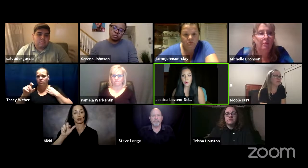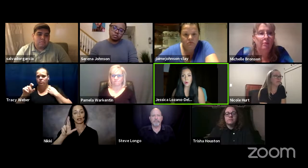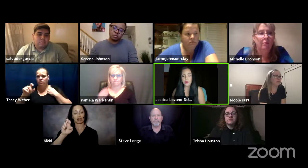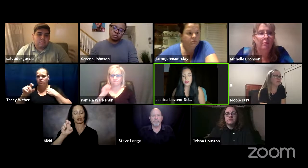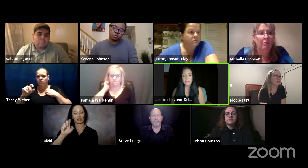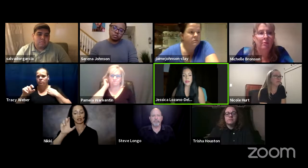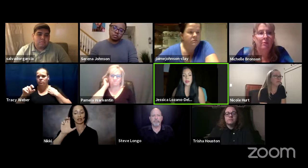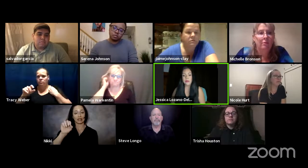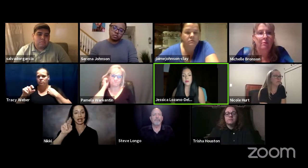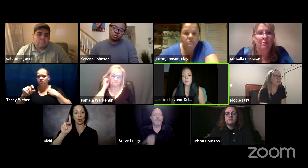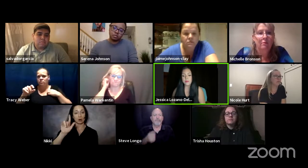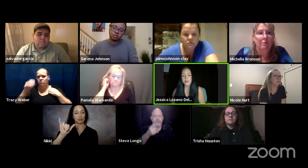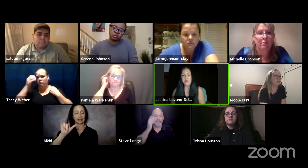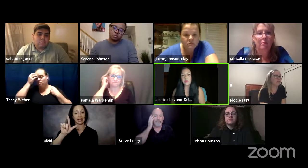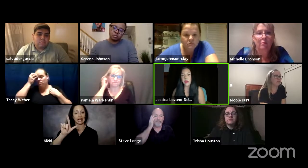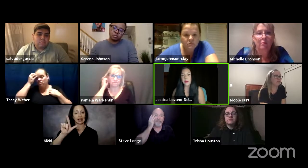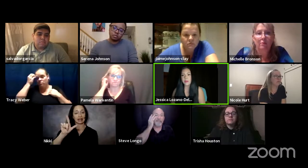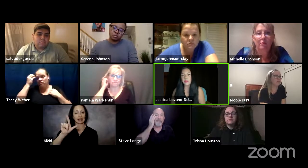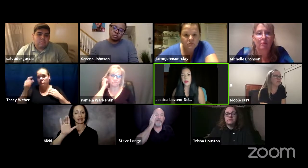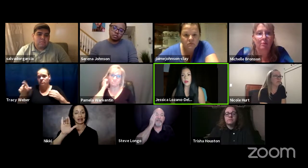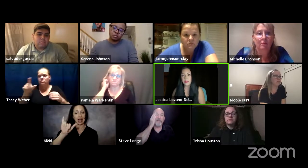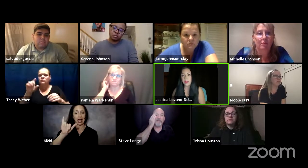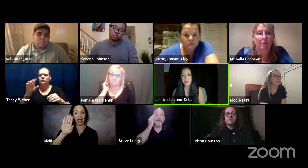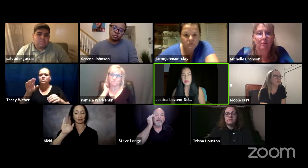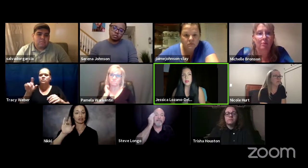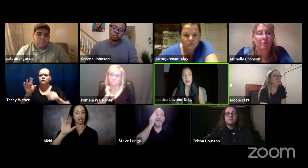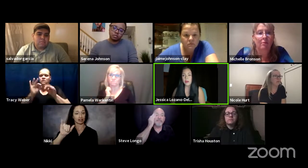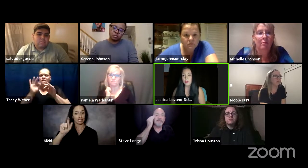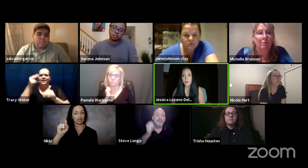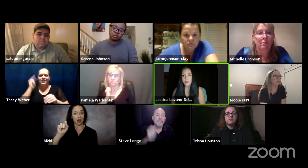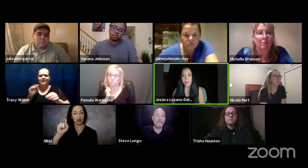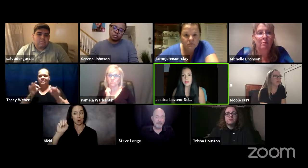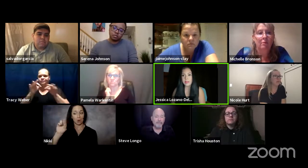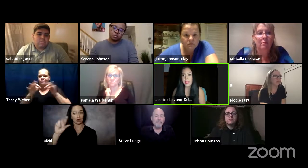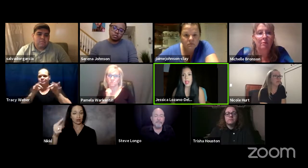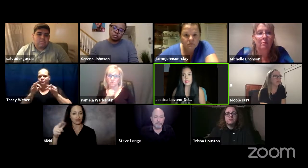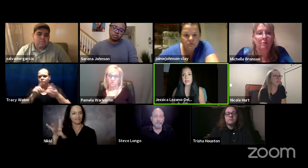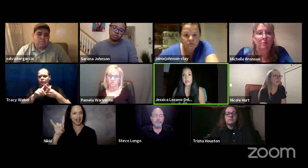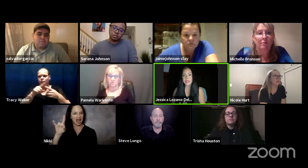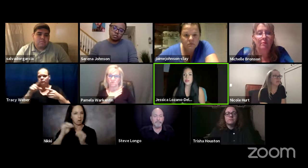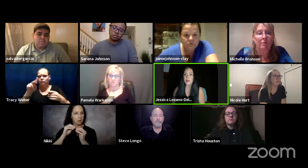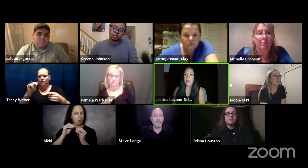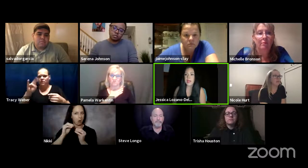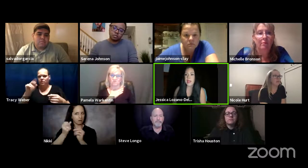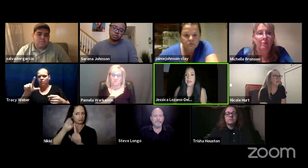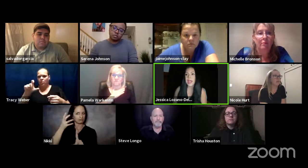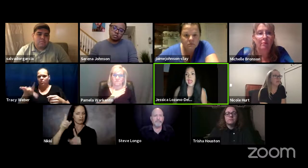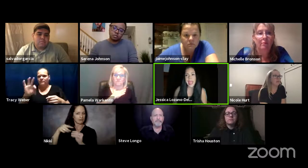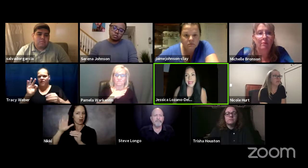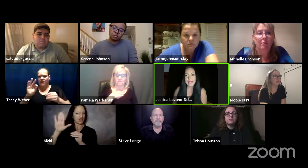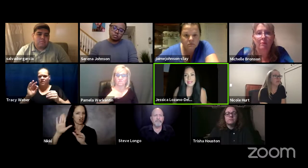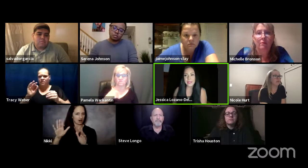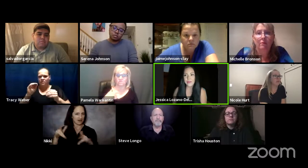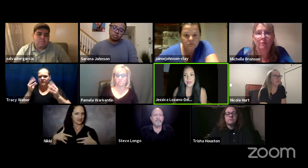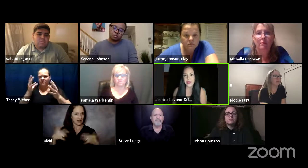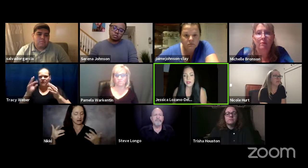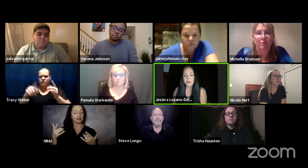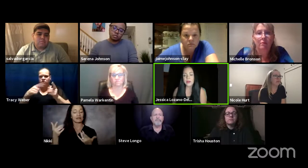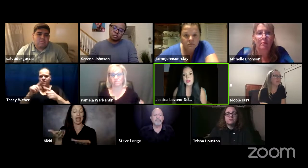tularecountylibrary.org to find out more information about their online Halloween events. They asked me to create an ASL video